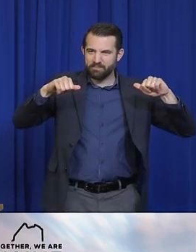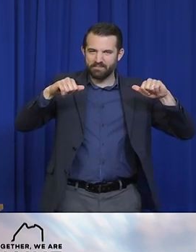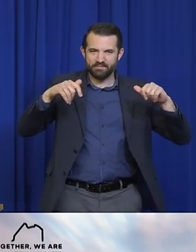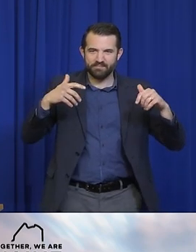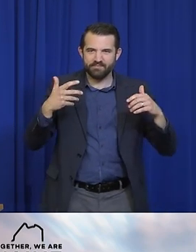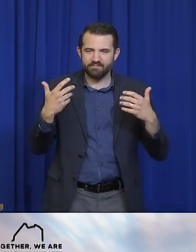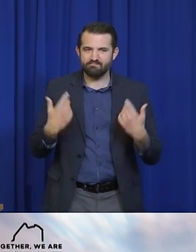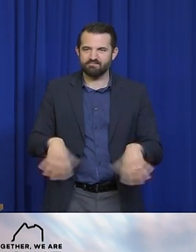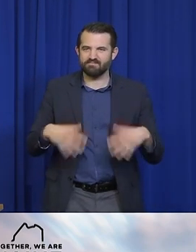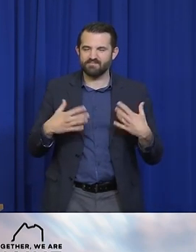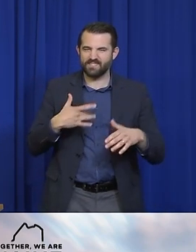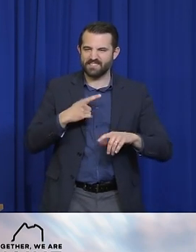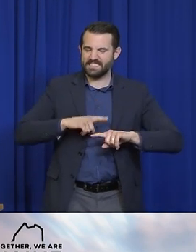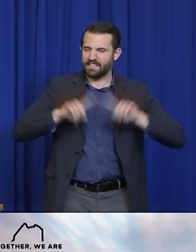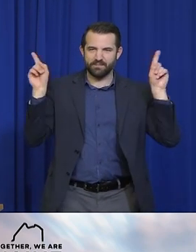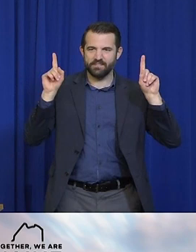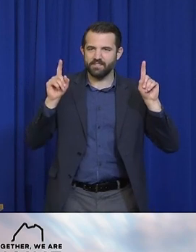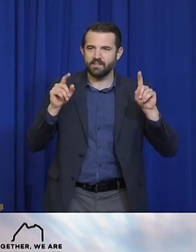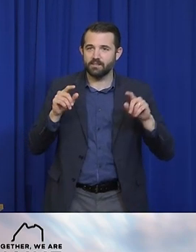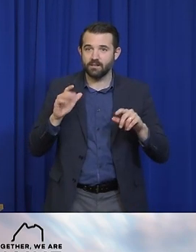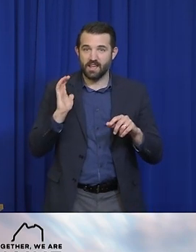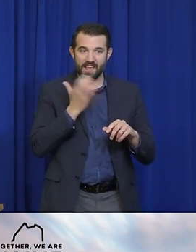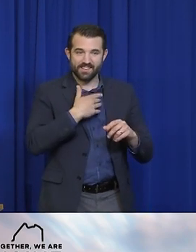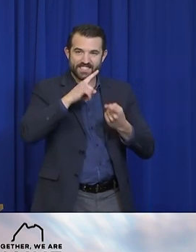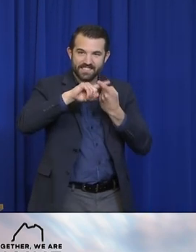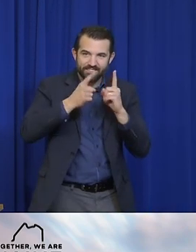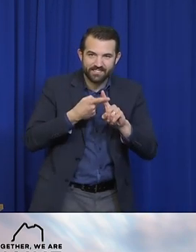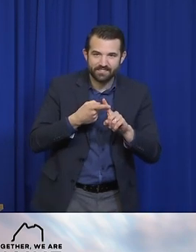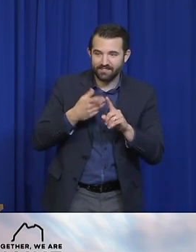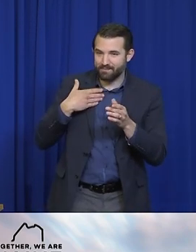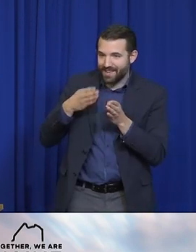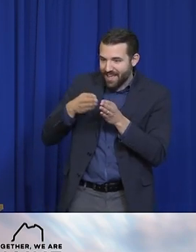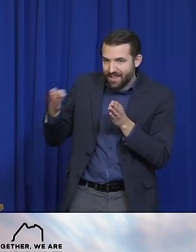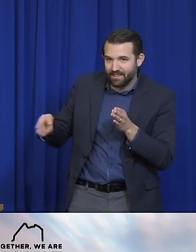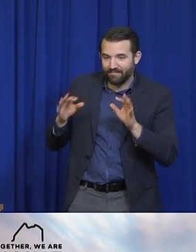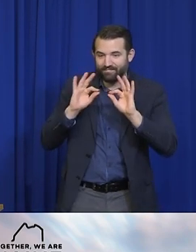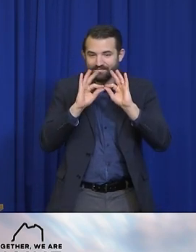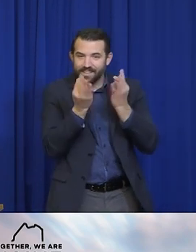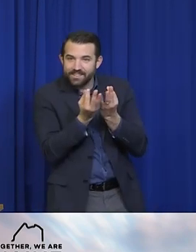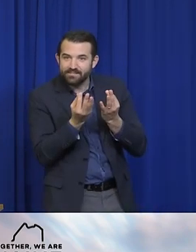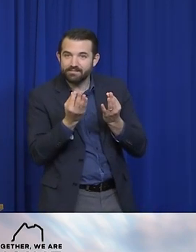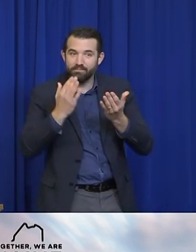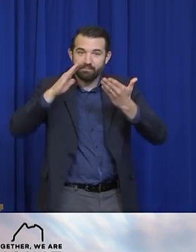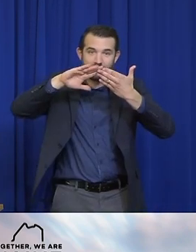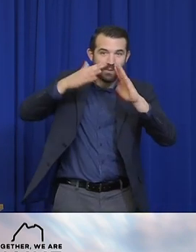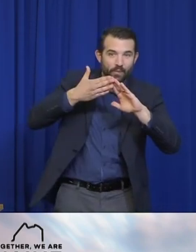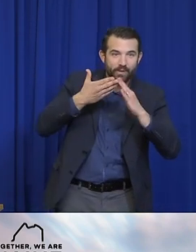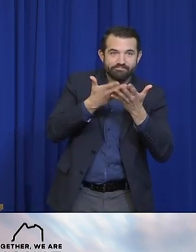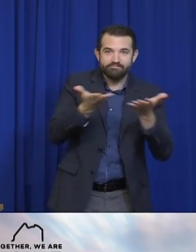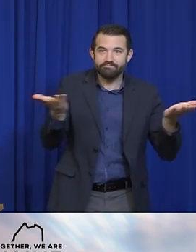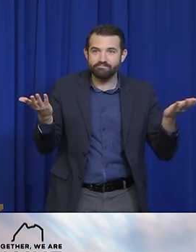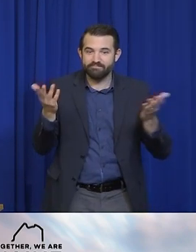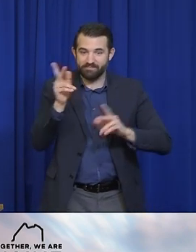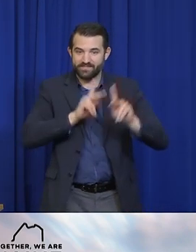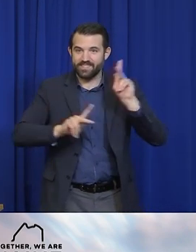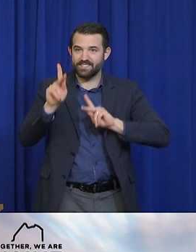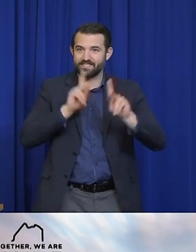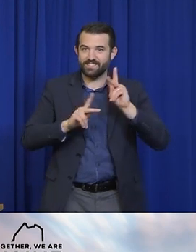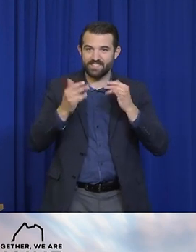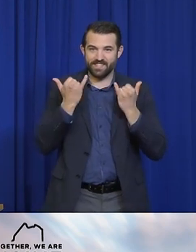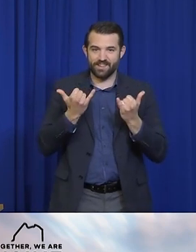friends neighbors family members of the community people who now are staying apart